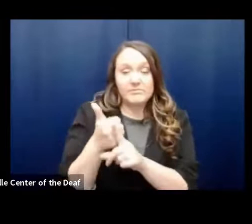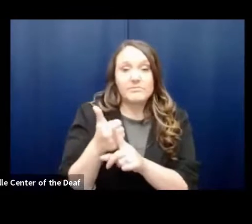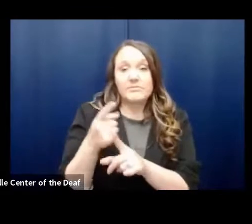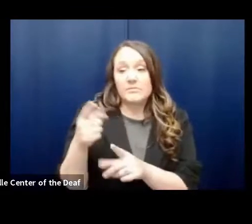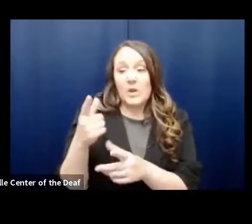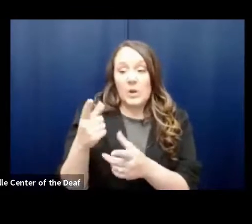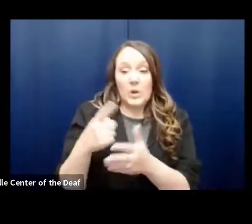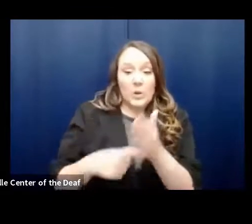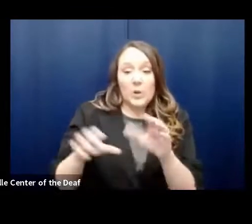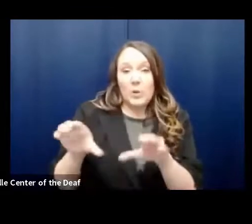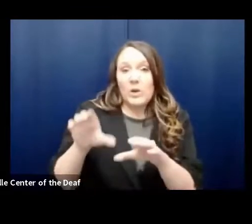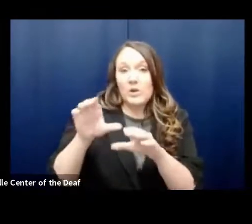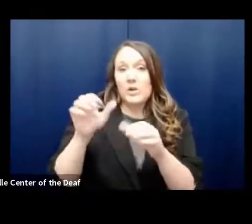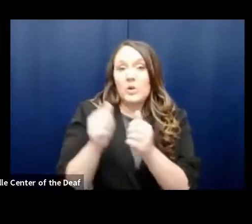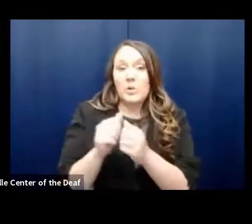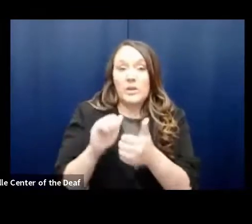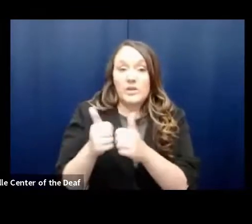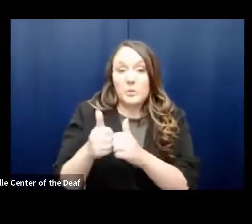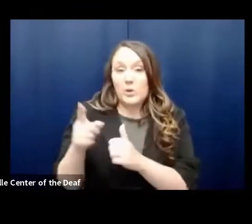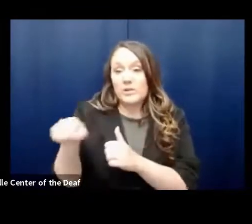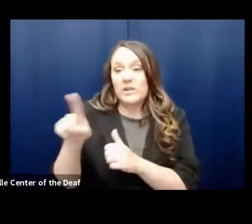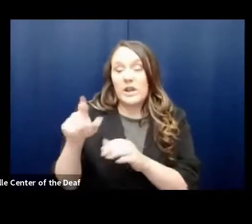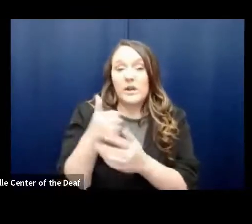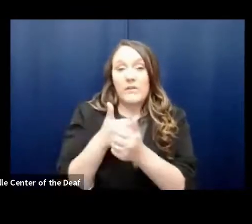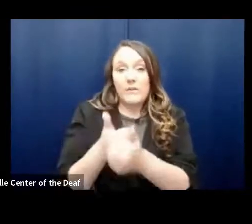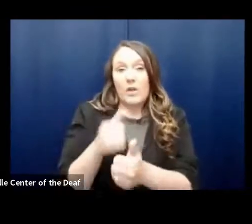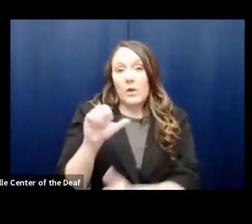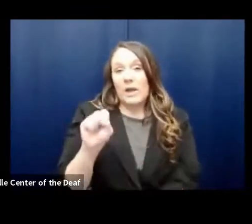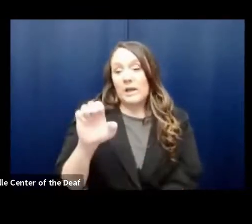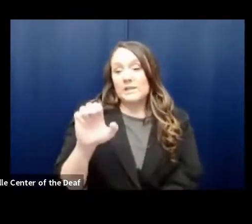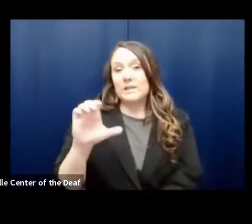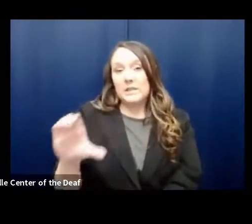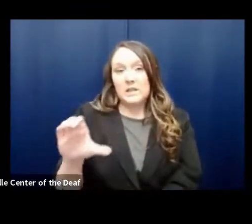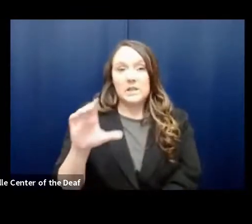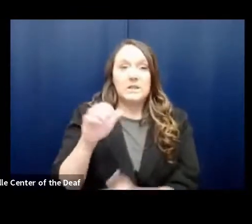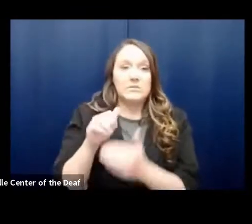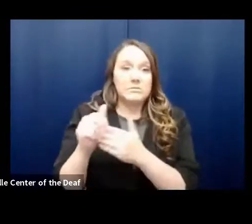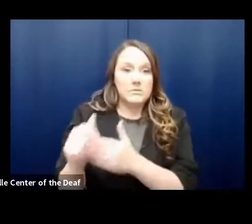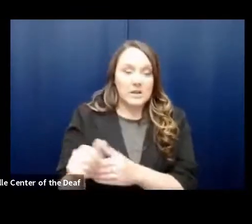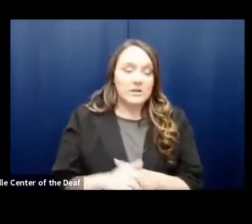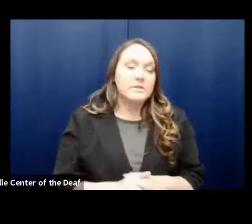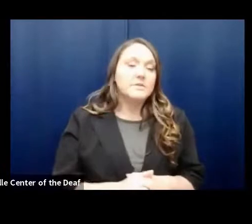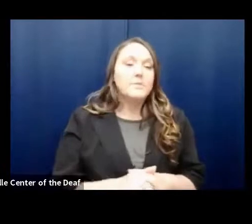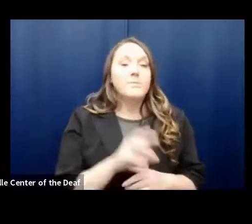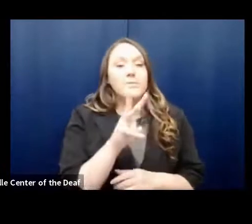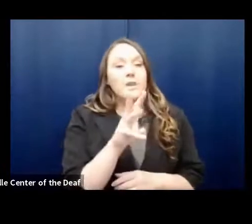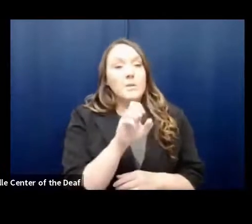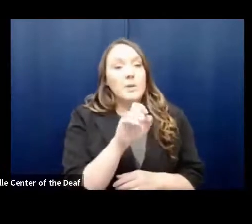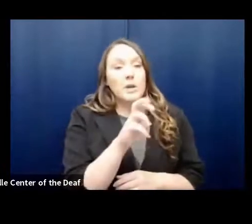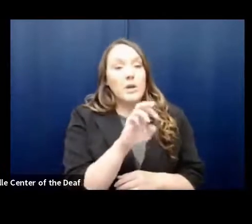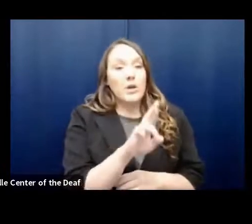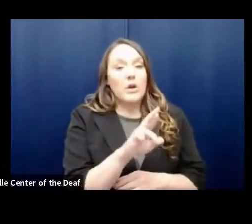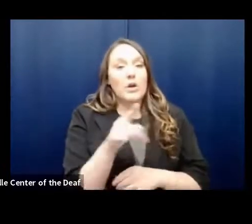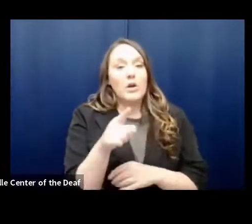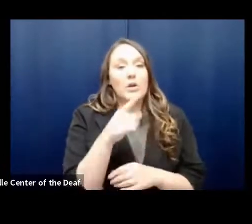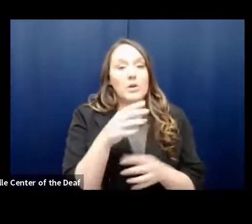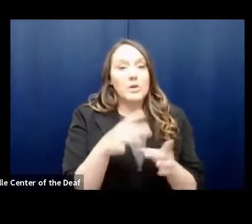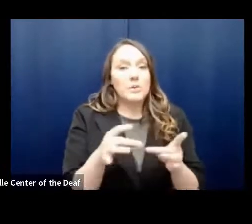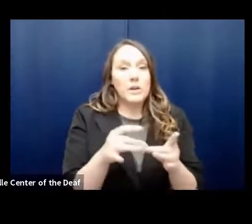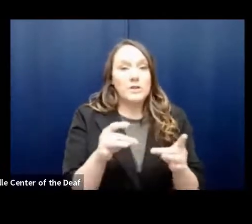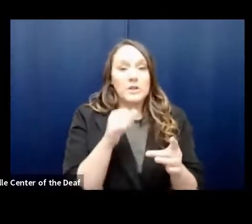far as sports go, they're following the SEC guidance. Also from Cole with WBIR, you mentioned lack of cooperation with